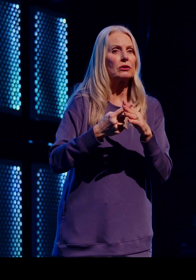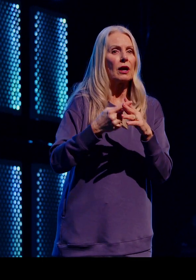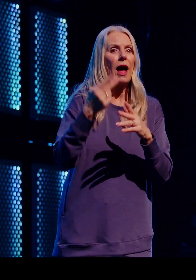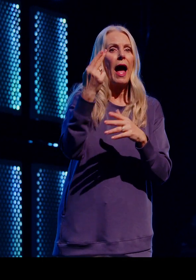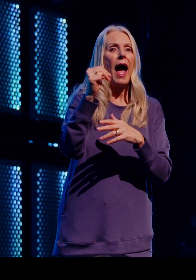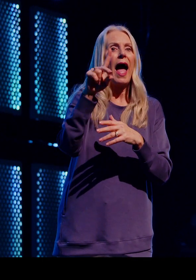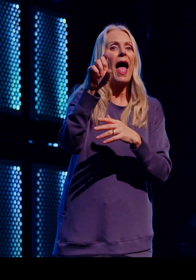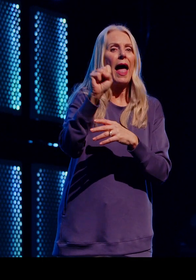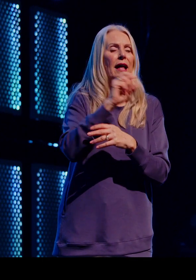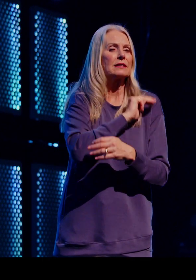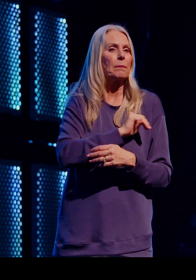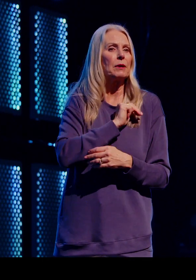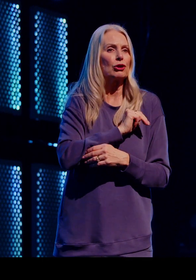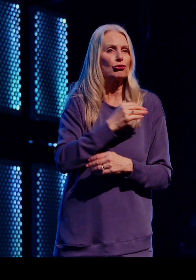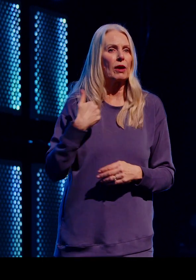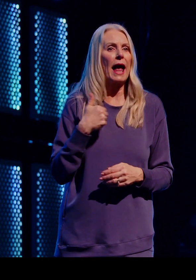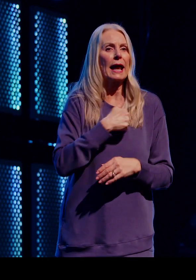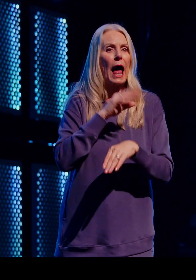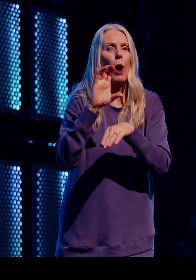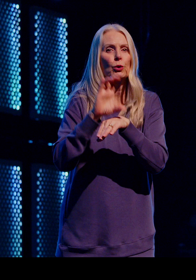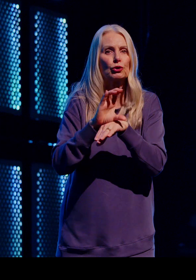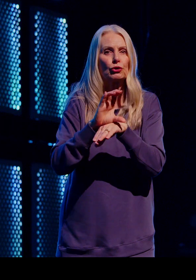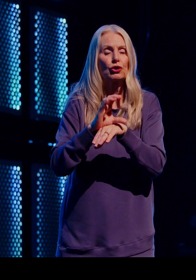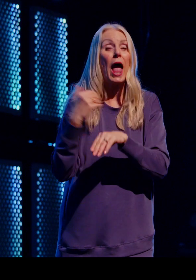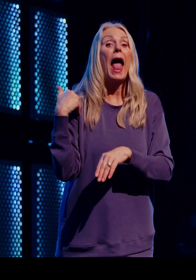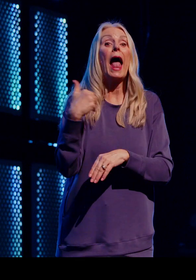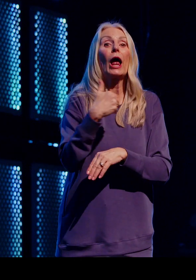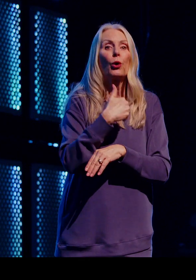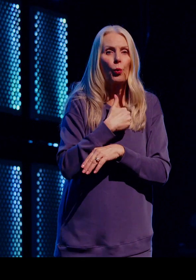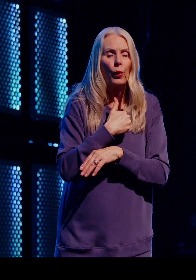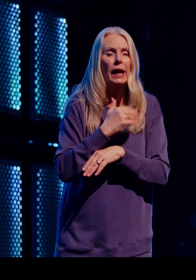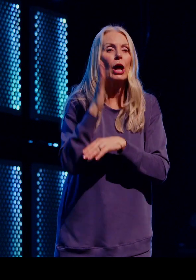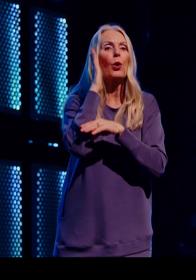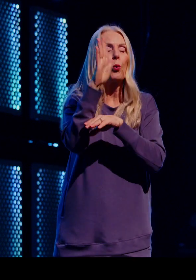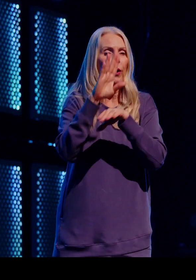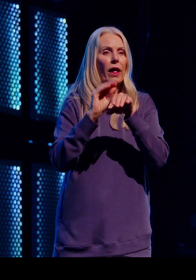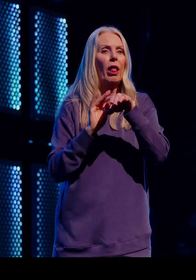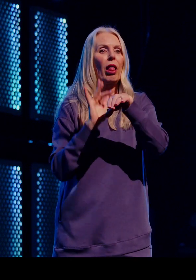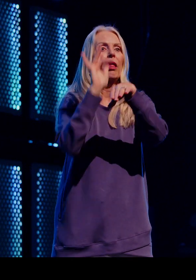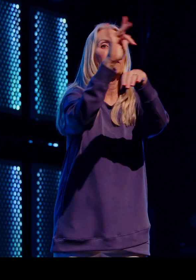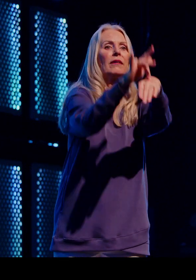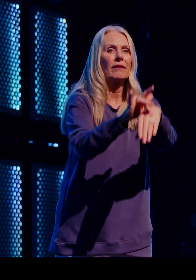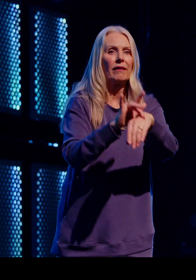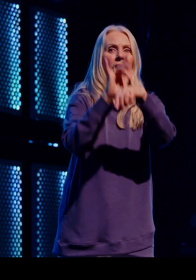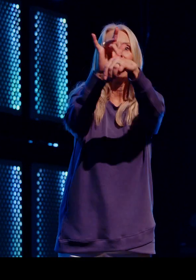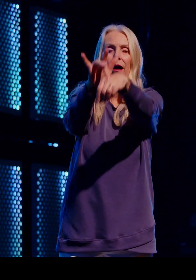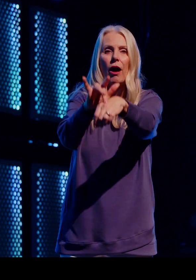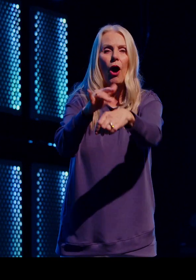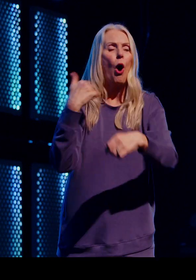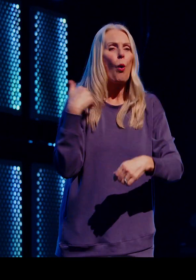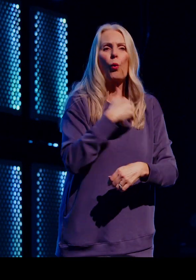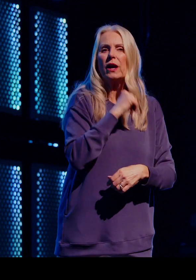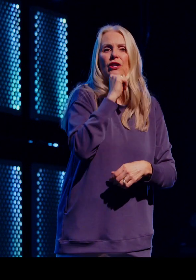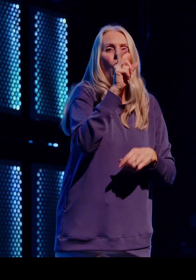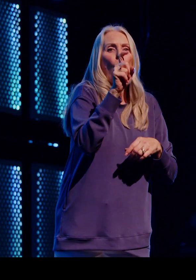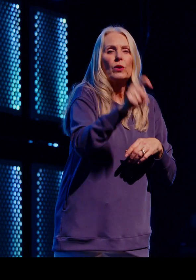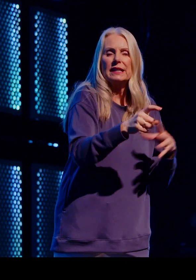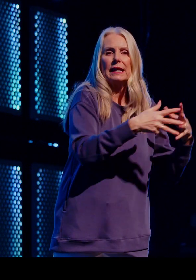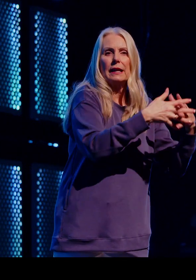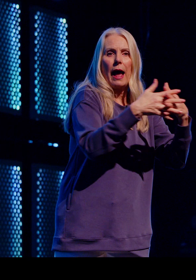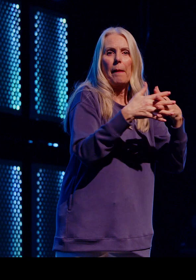hands. And we're going to start reaching our own community. We don't need these folks in America. It is